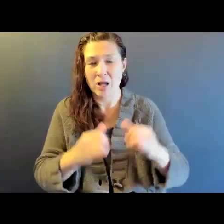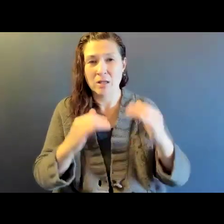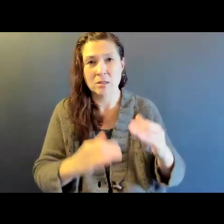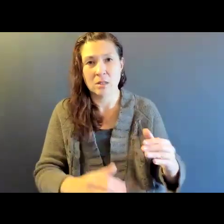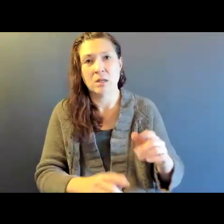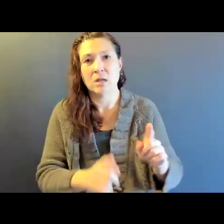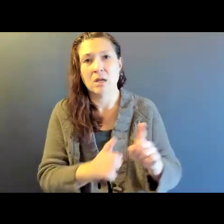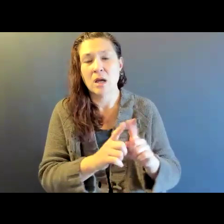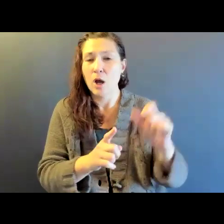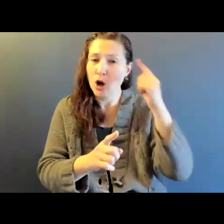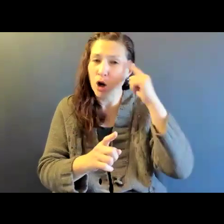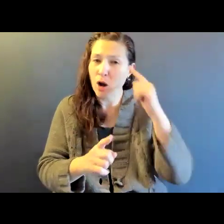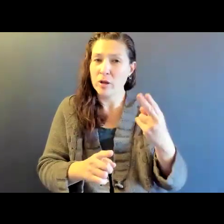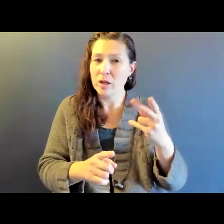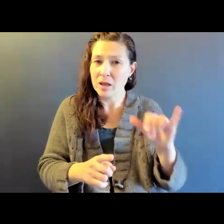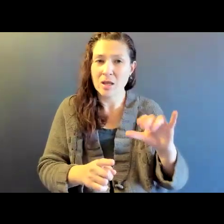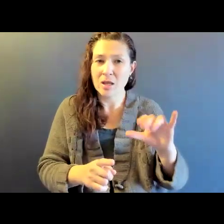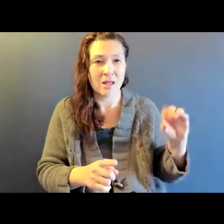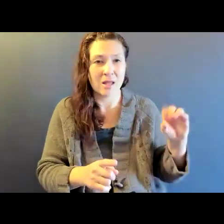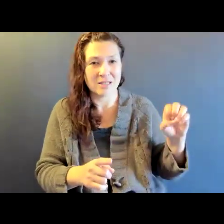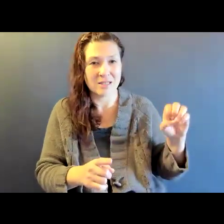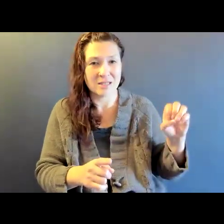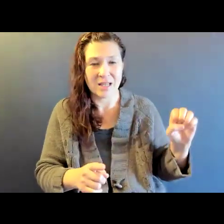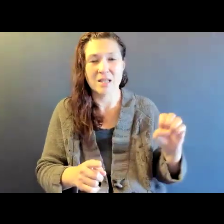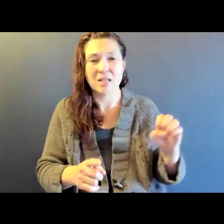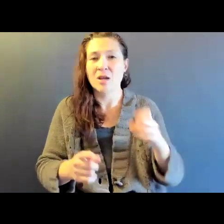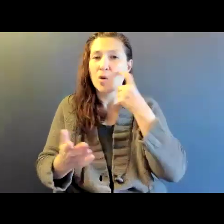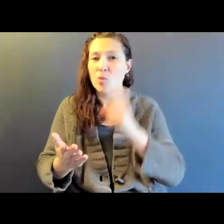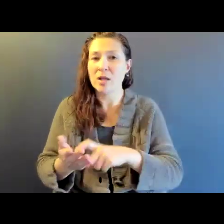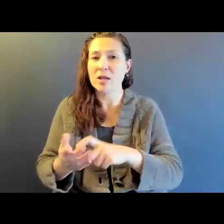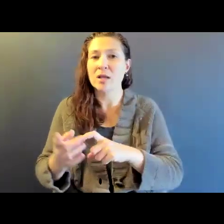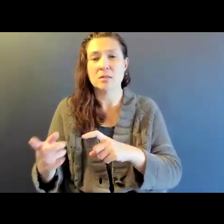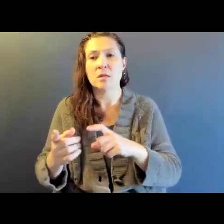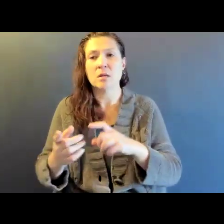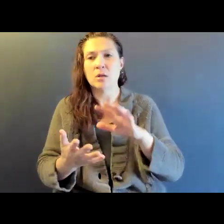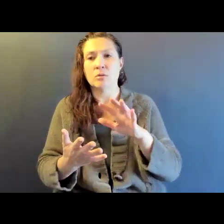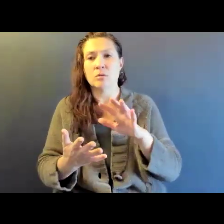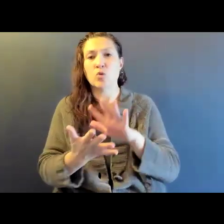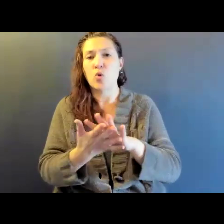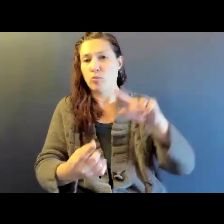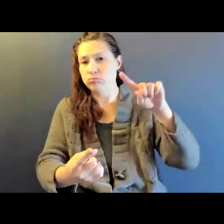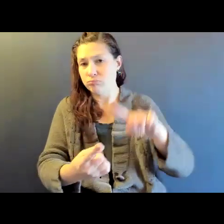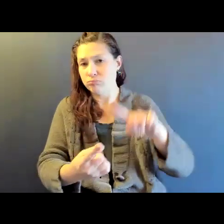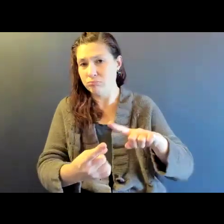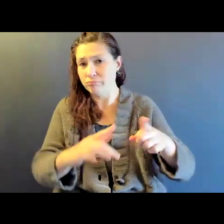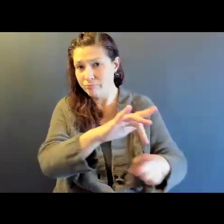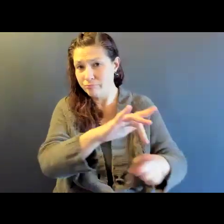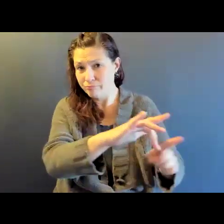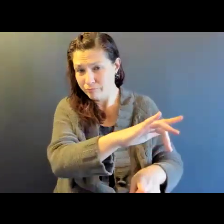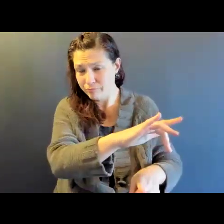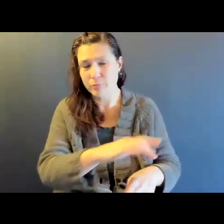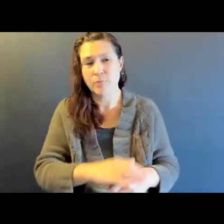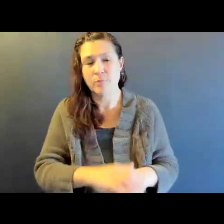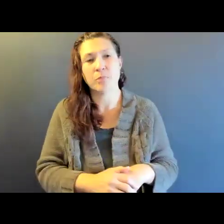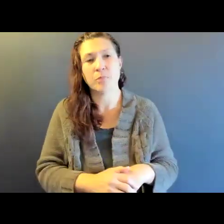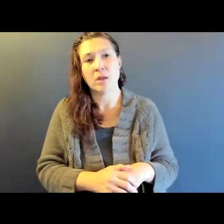by Governor Maura Healey and DESE for successfully reducing chronic absenteeism. These awards and recognitions are a